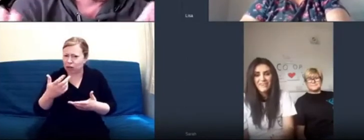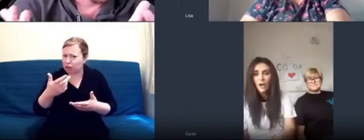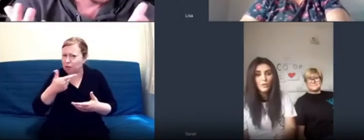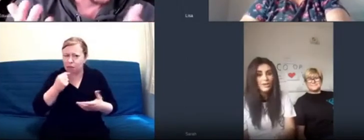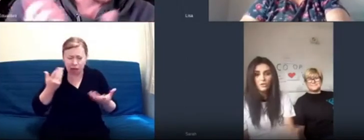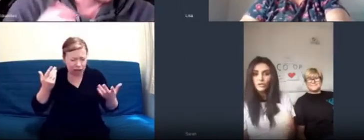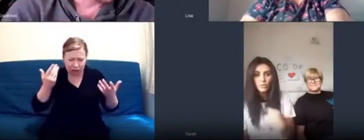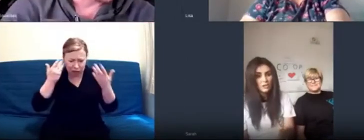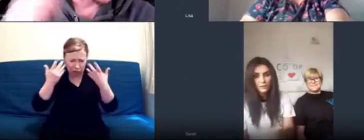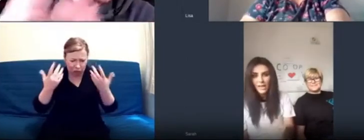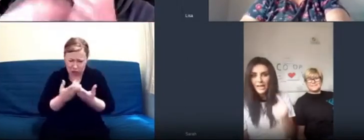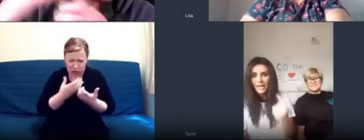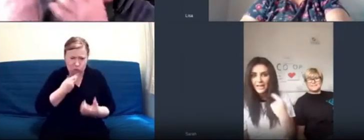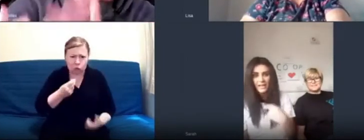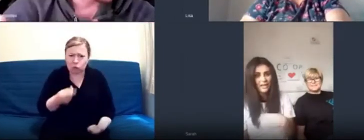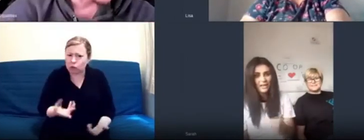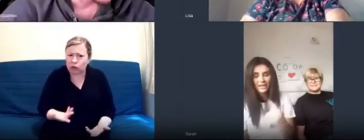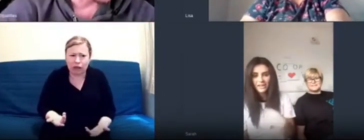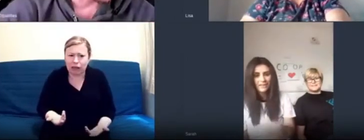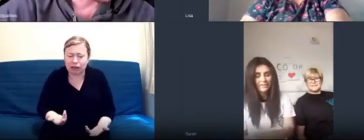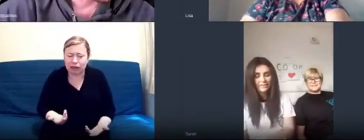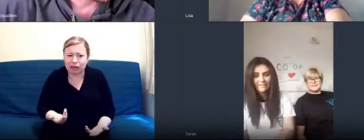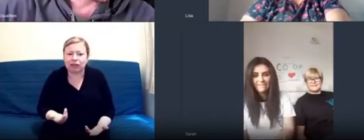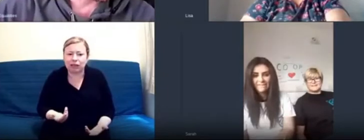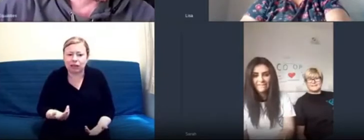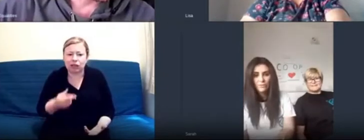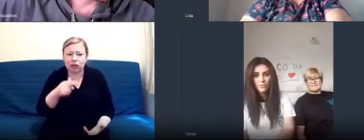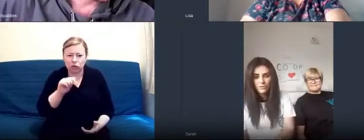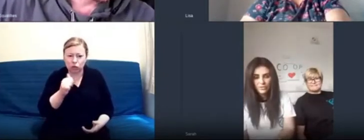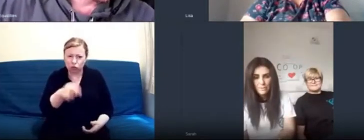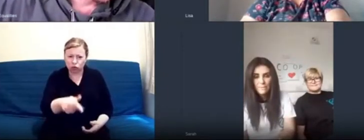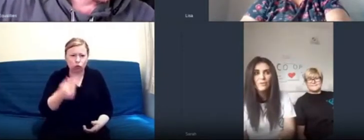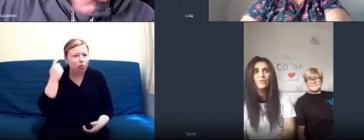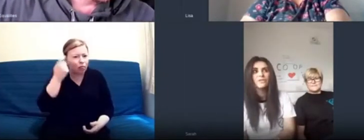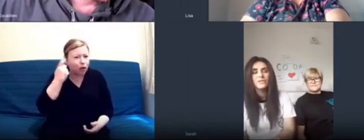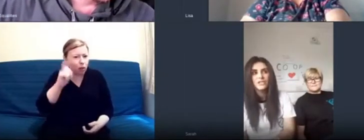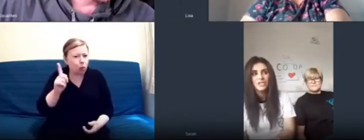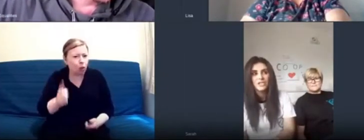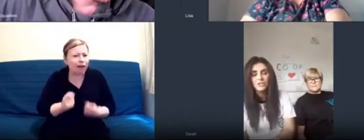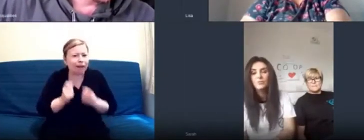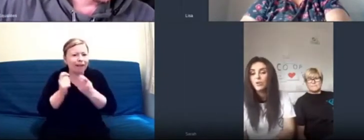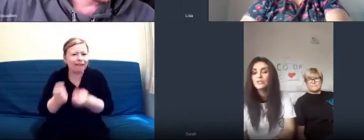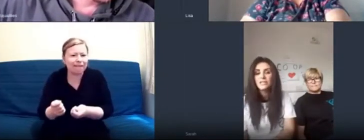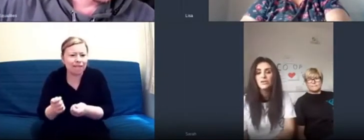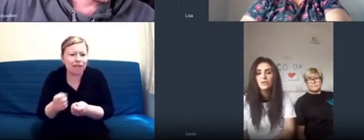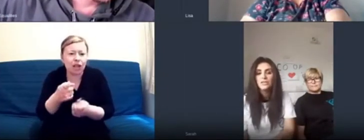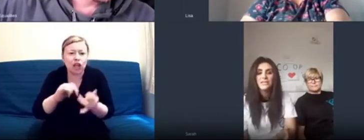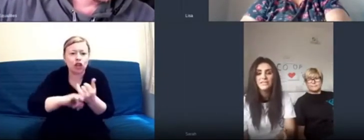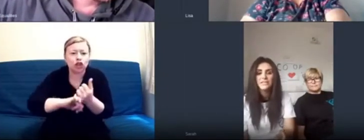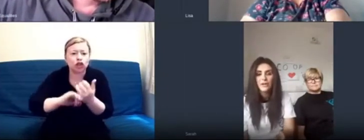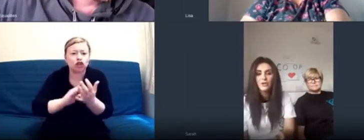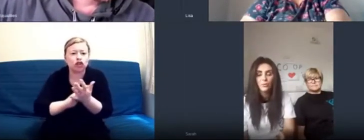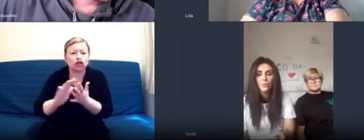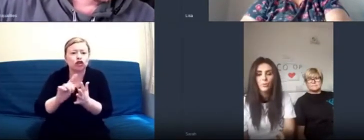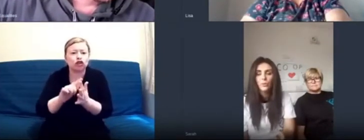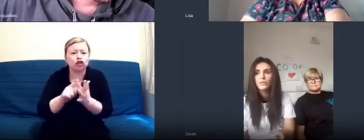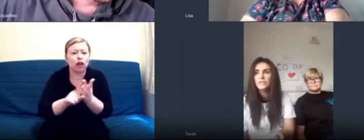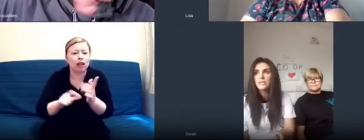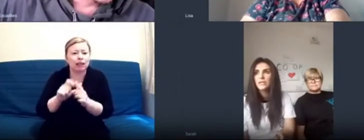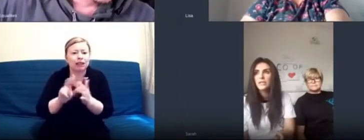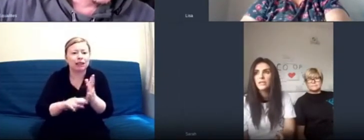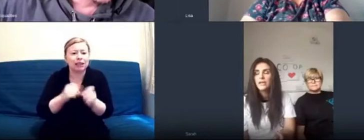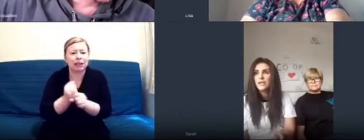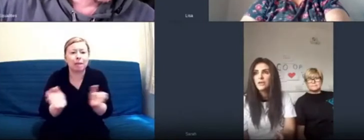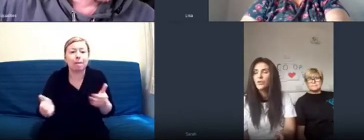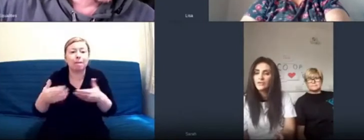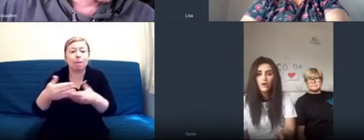or I don't have a capacity to do so. Are you doing the thought behind it? That's really great. The amount of shielding boxes that got donated into our group